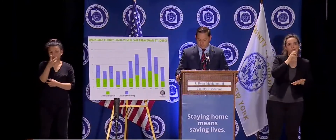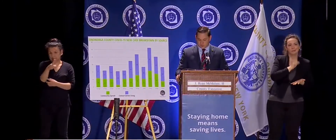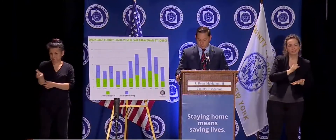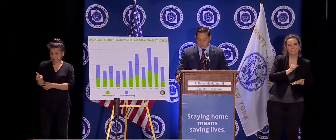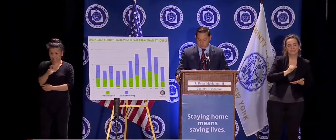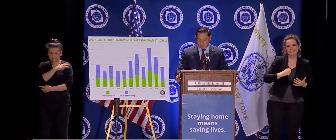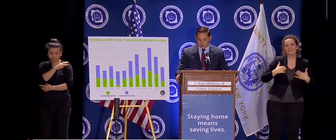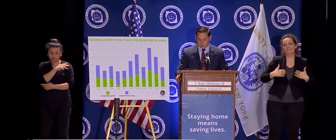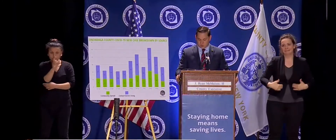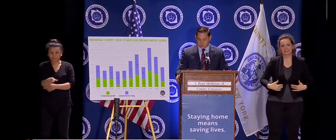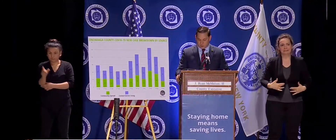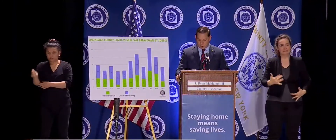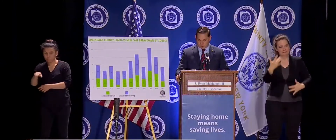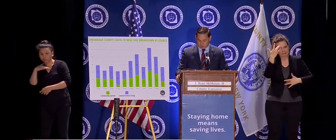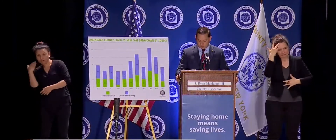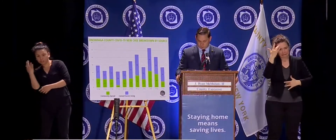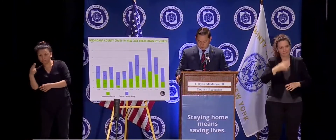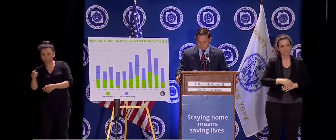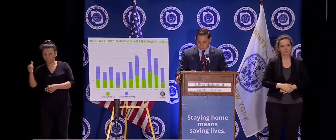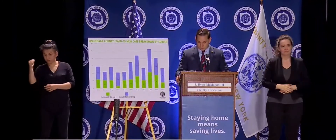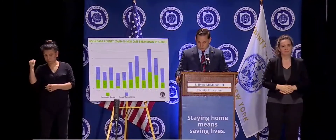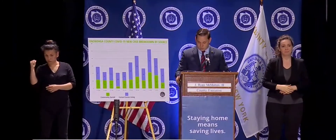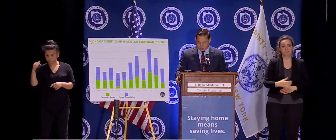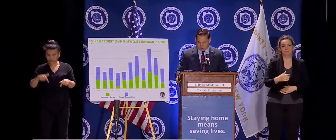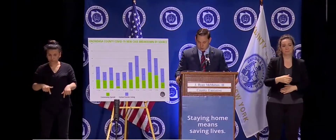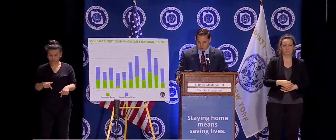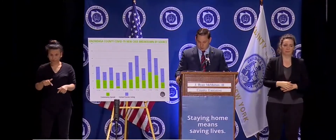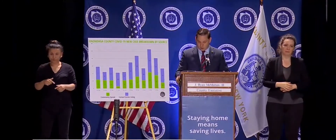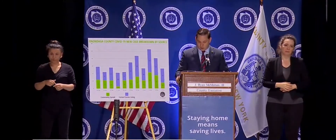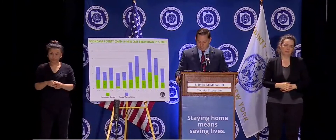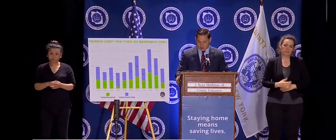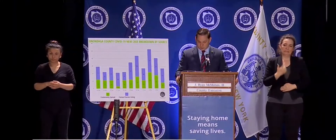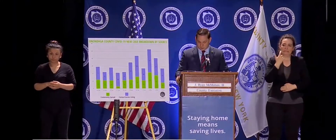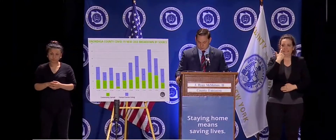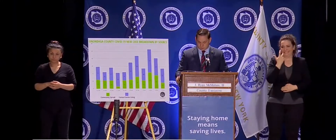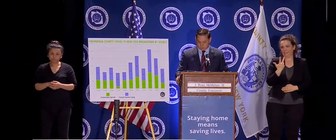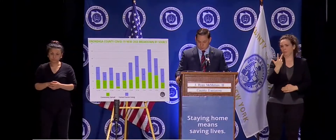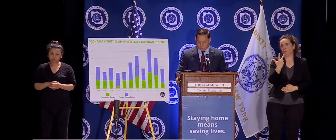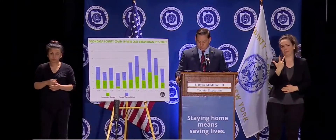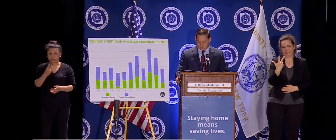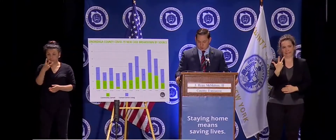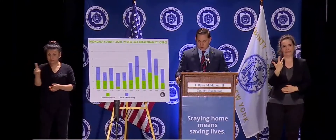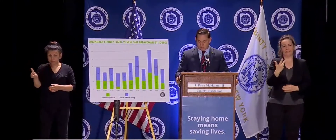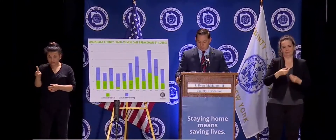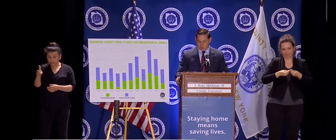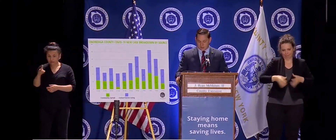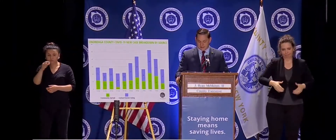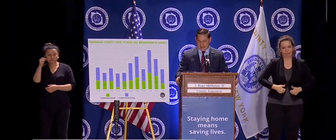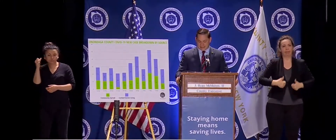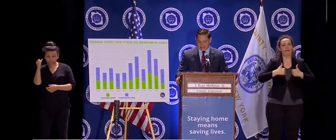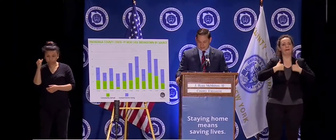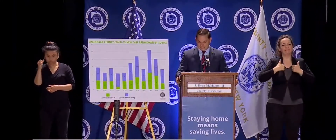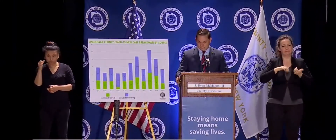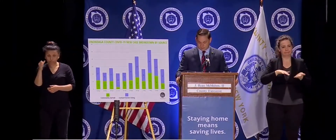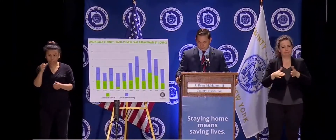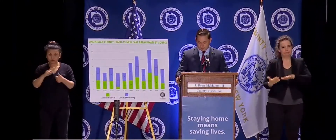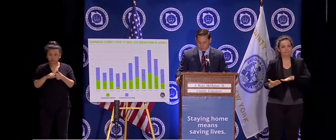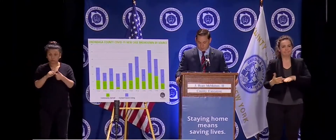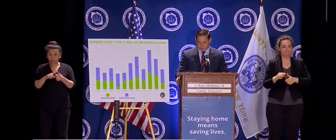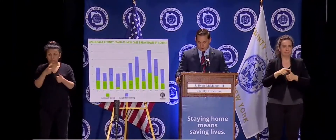leave us over the last 24 hours. They were all males. One was a Caucasian in his